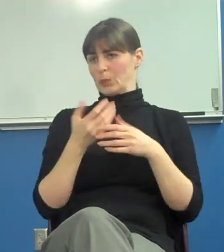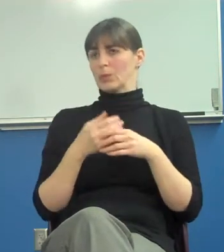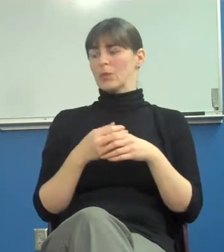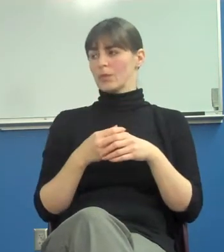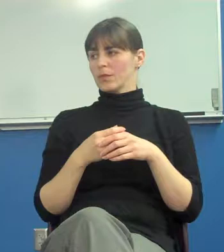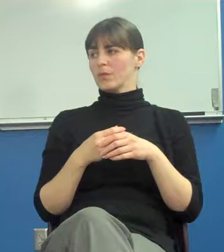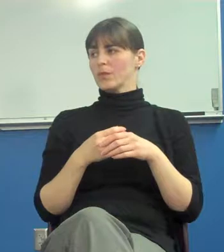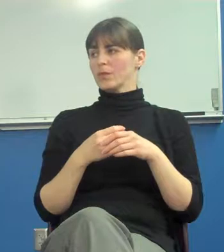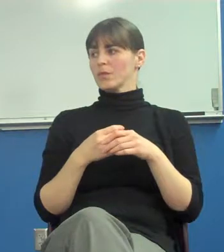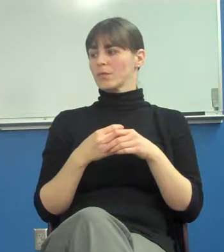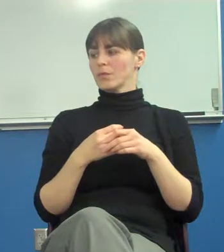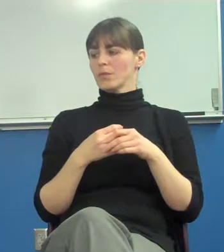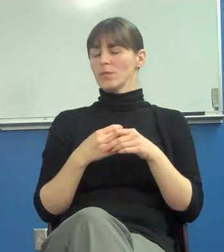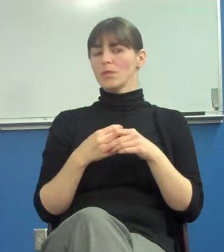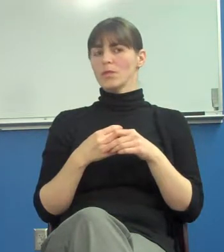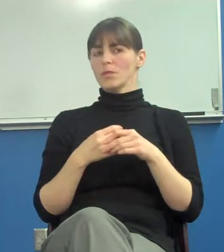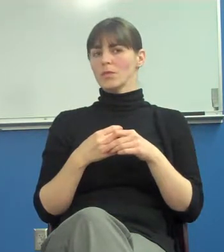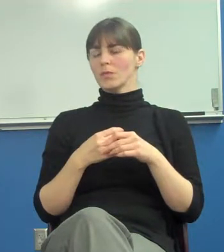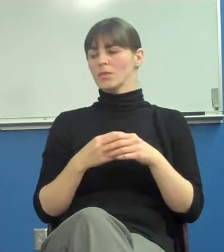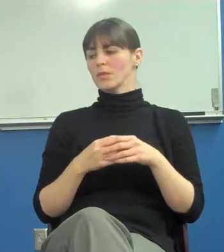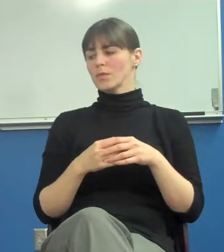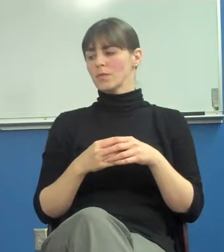later, preferably.